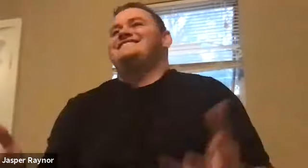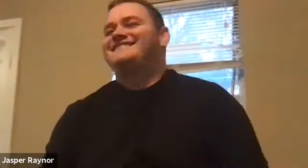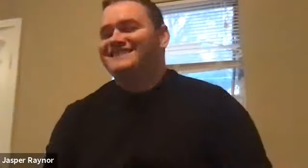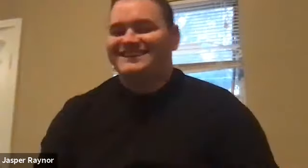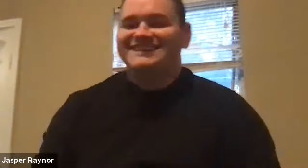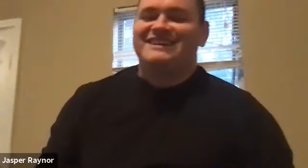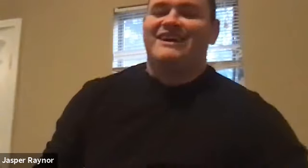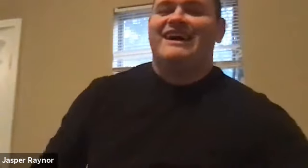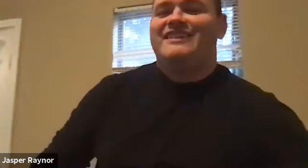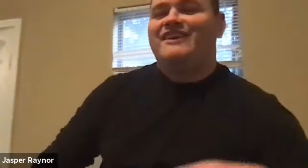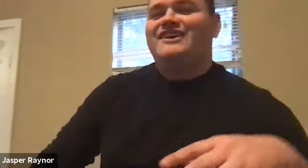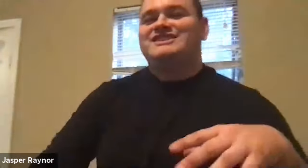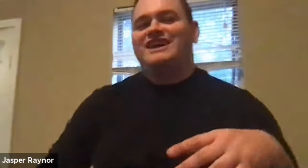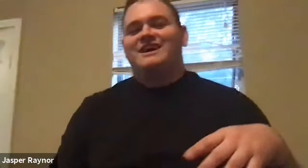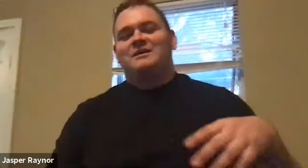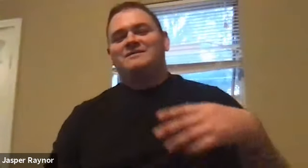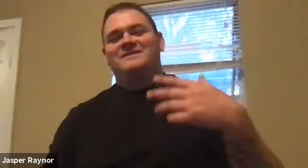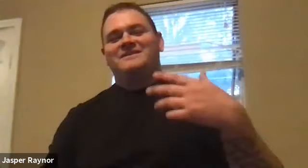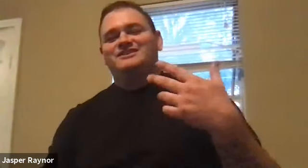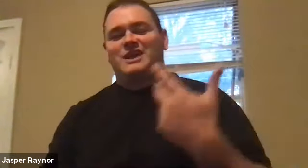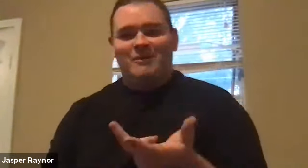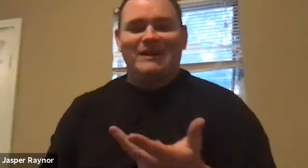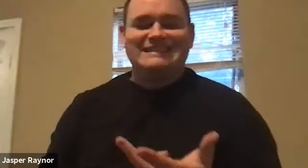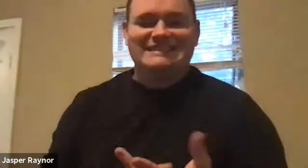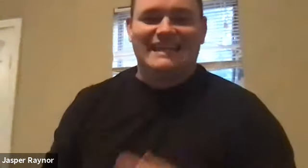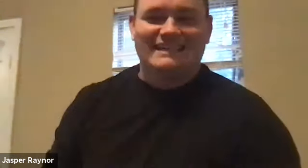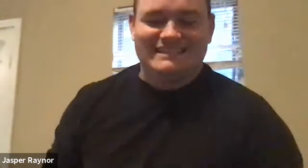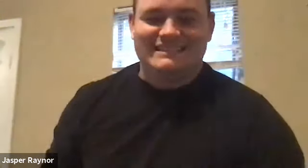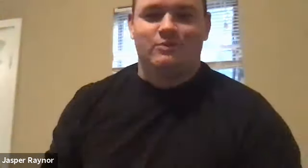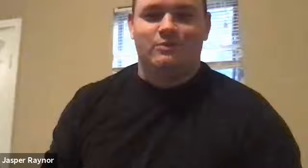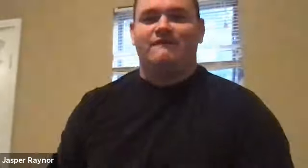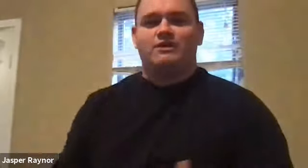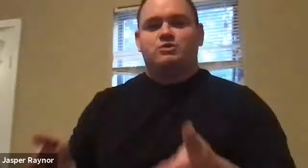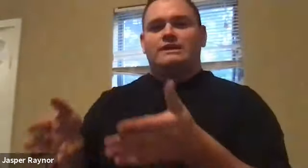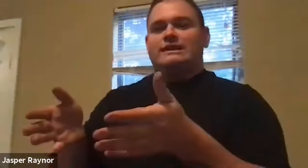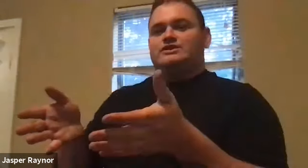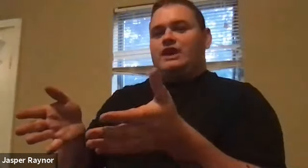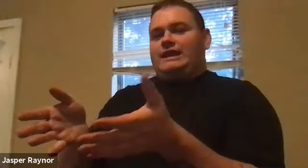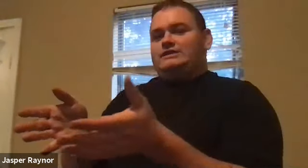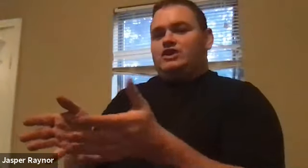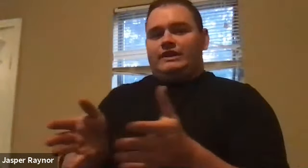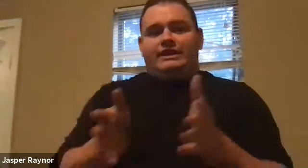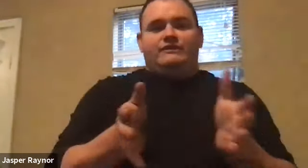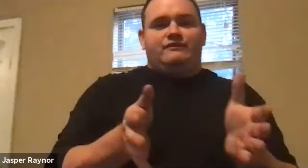All right, there's a couple ways to sign this as well. The first one is your hand start here in front of